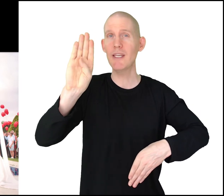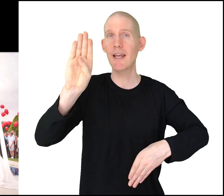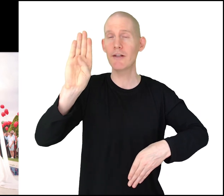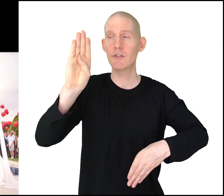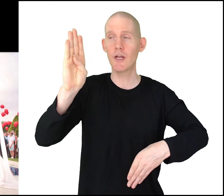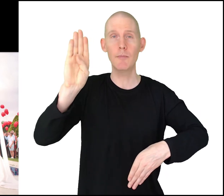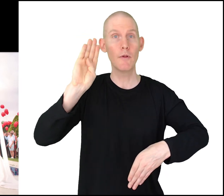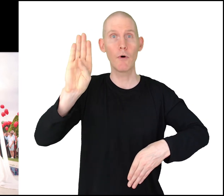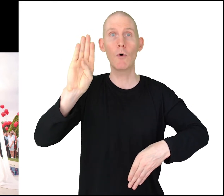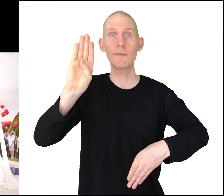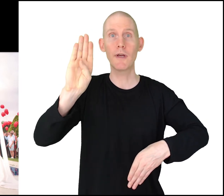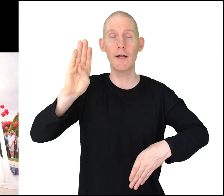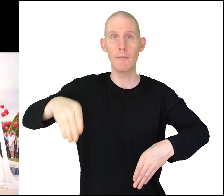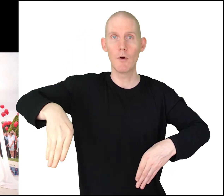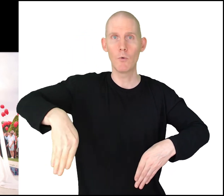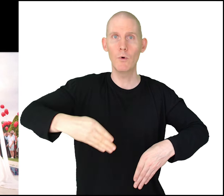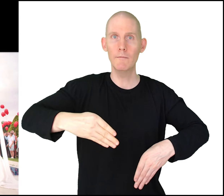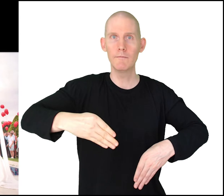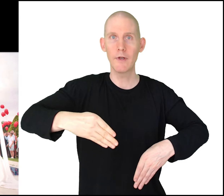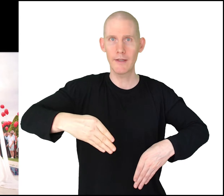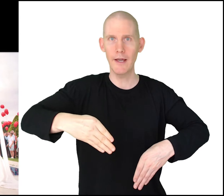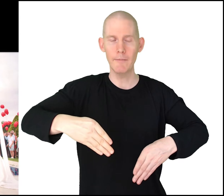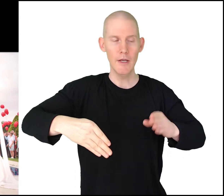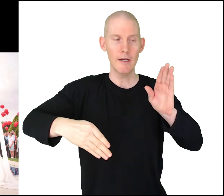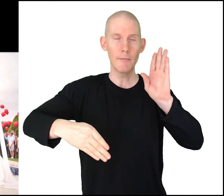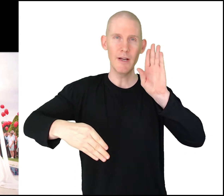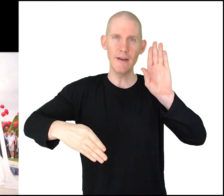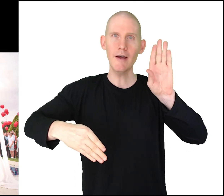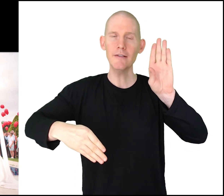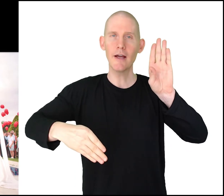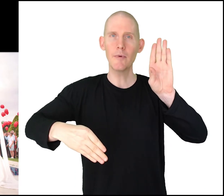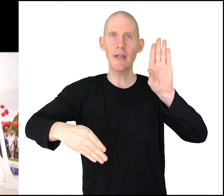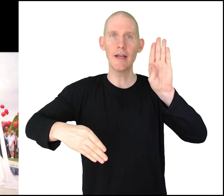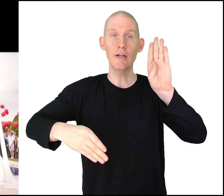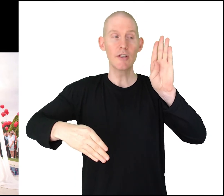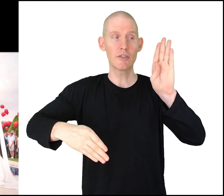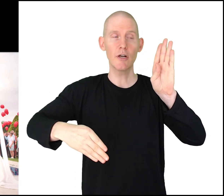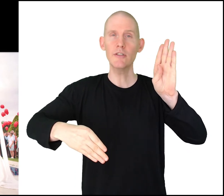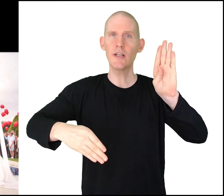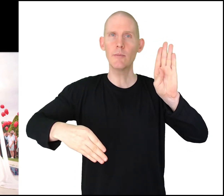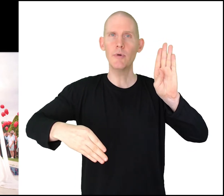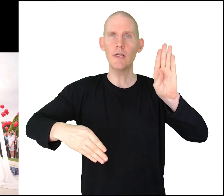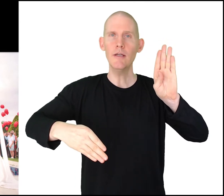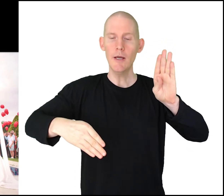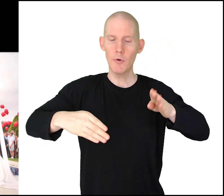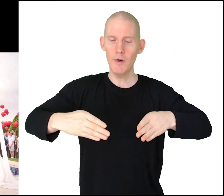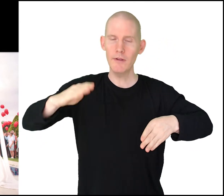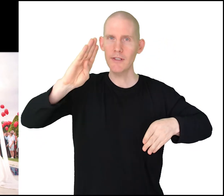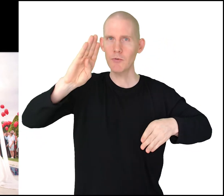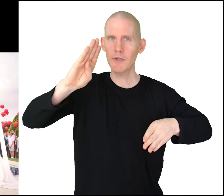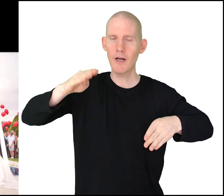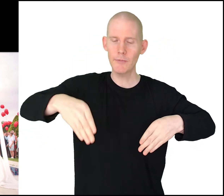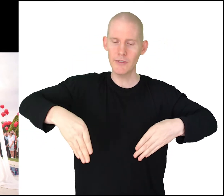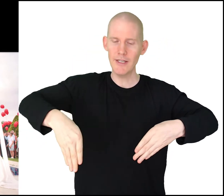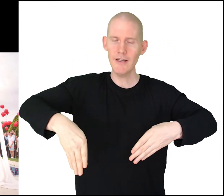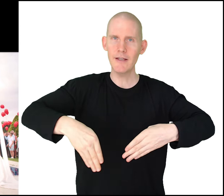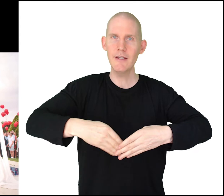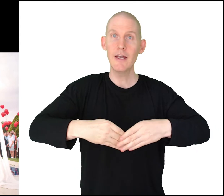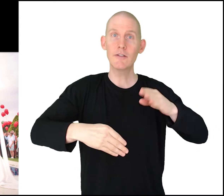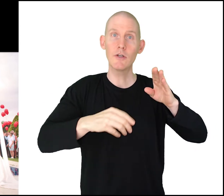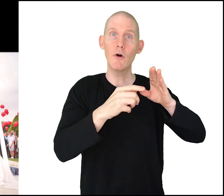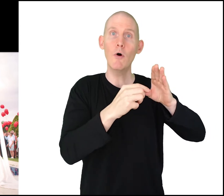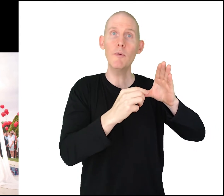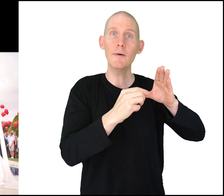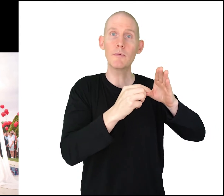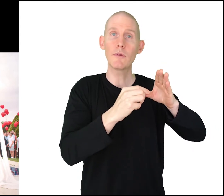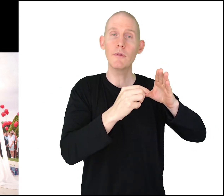in the B hand shape the whole time. Whoomp, like that. My non-dominant hand starts like a B, but when this one comes in,